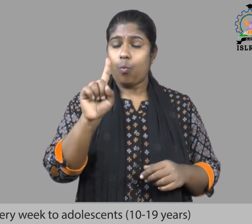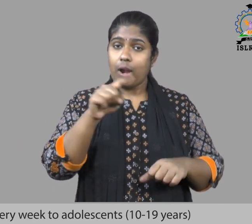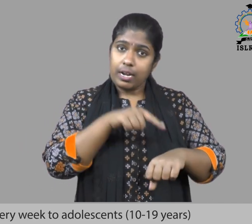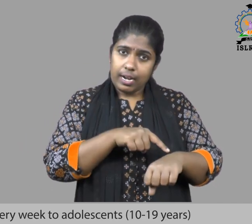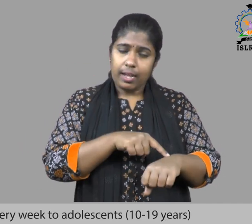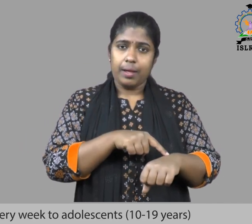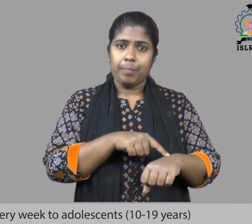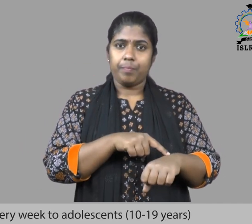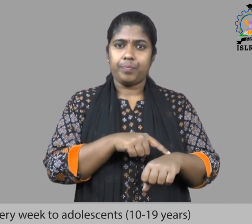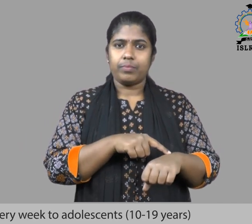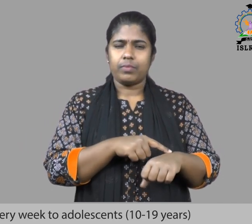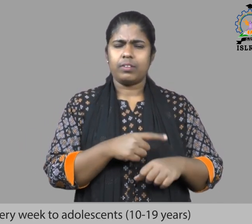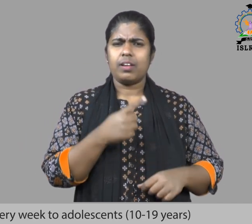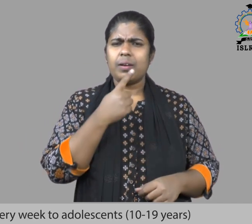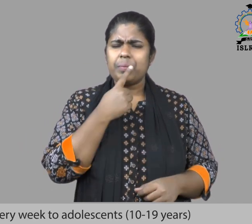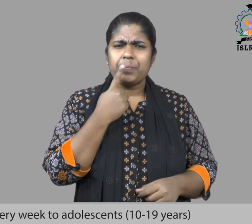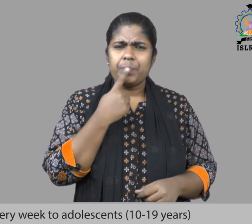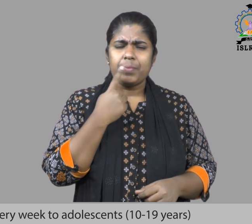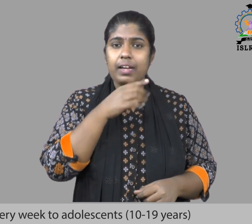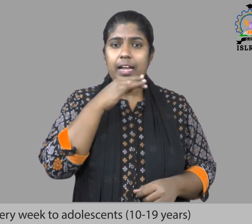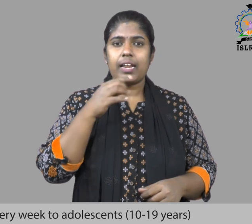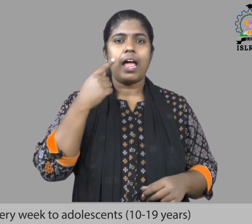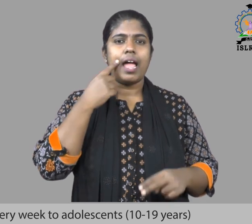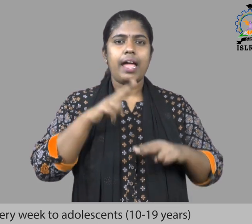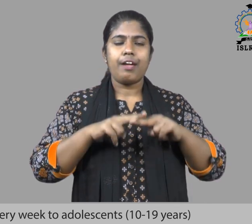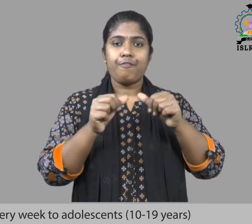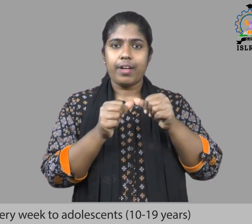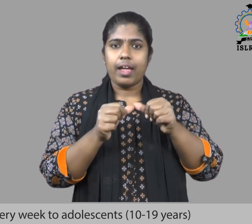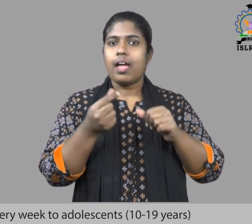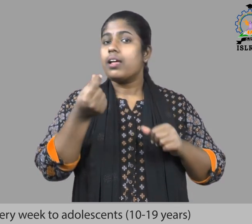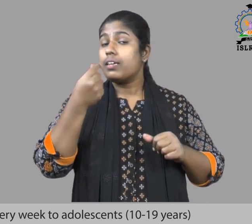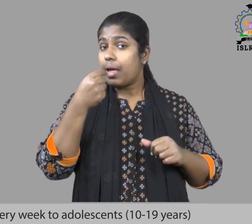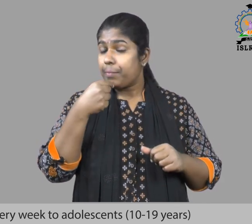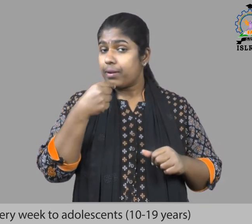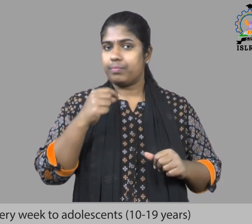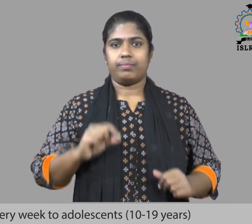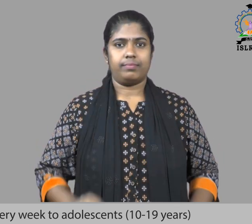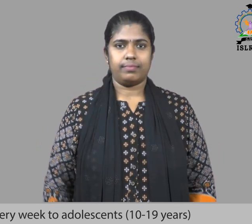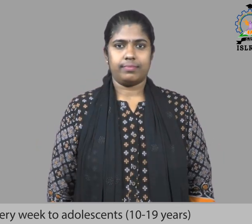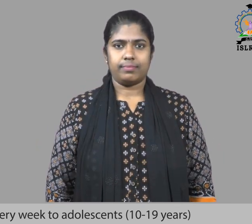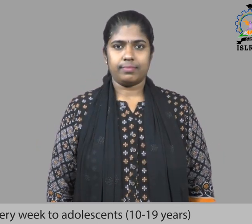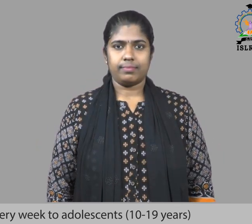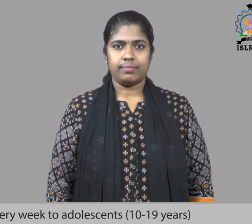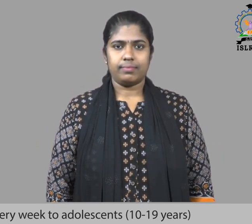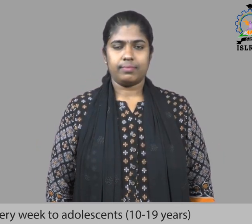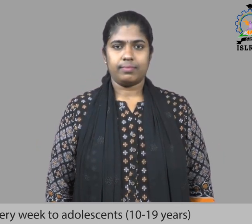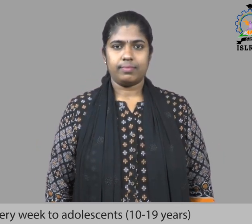1 blue IFA tablet every week to adolescents 10 to 19